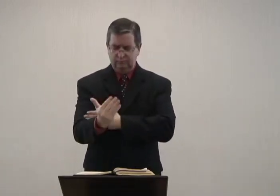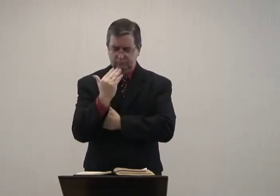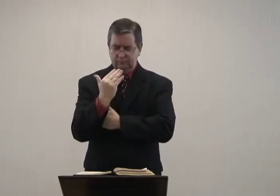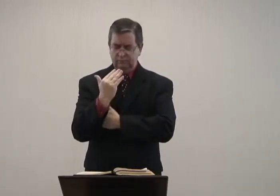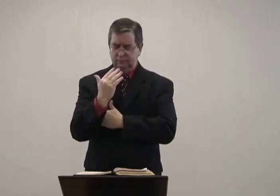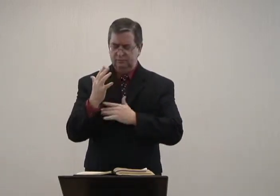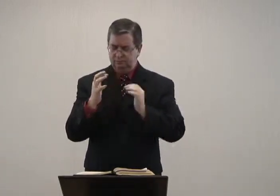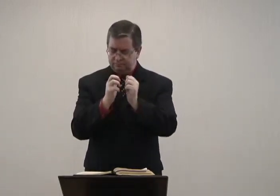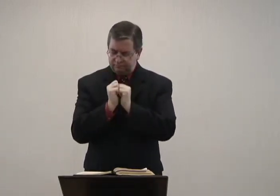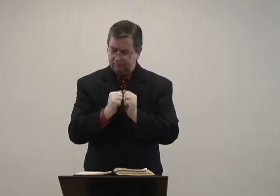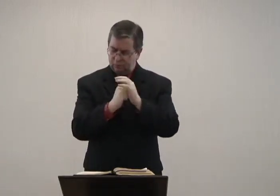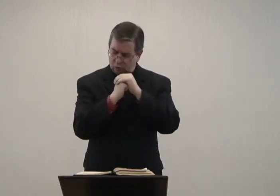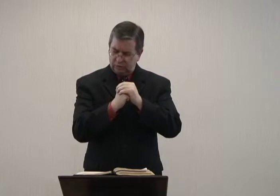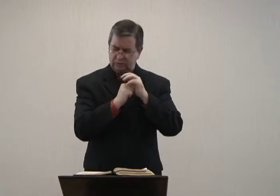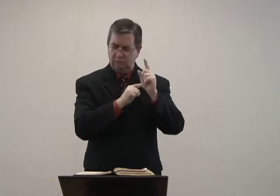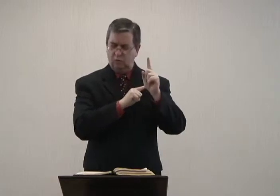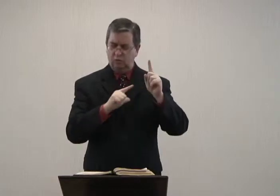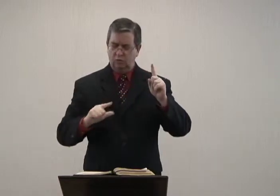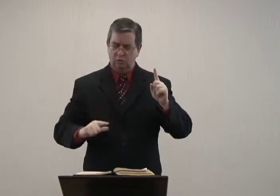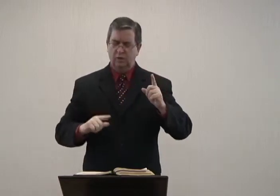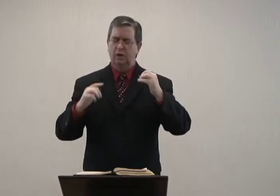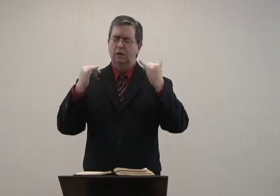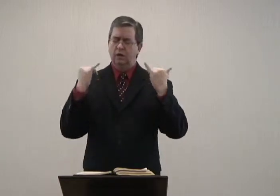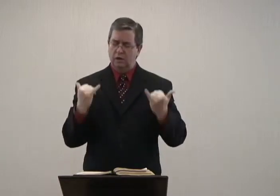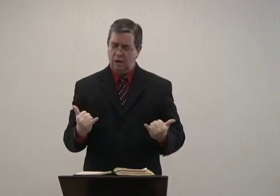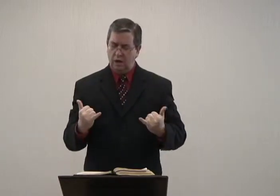Father, we gather here this morning to worship you, Lord.